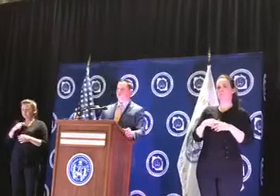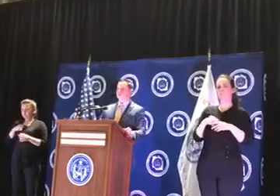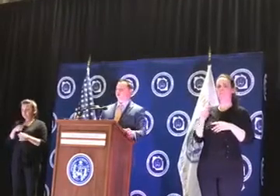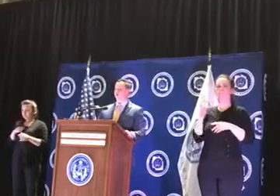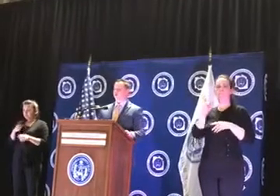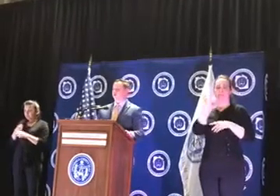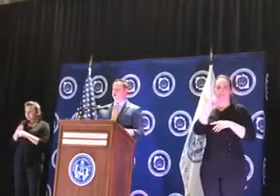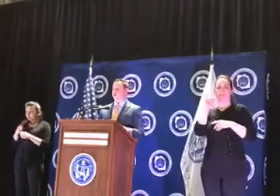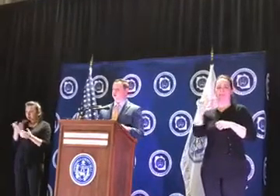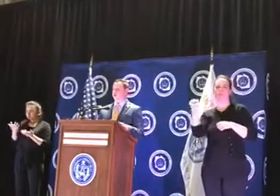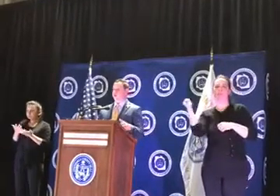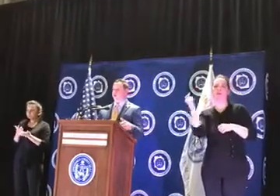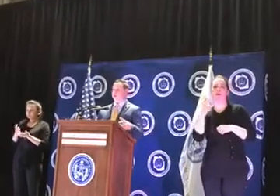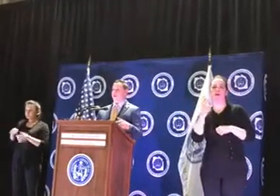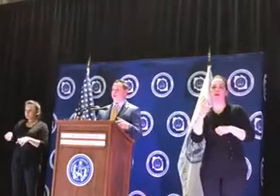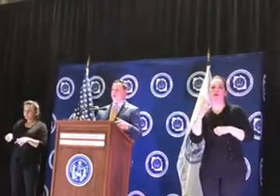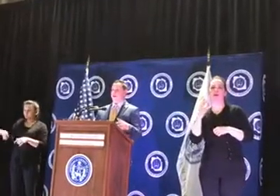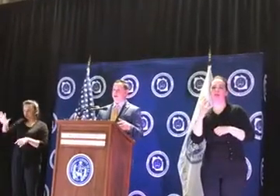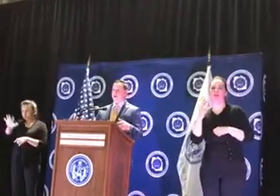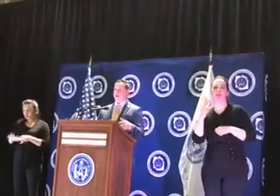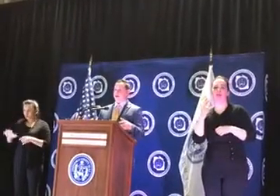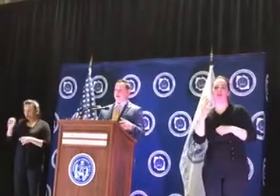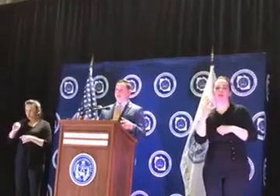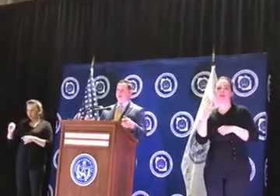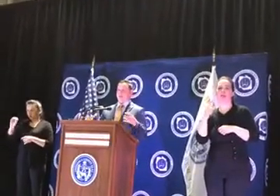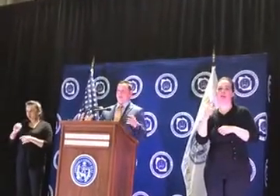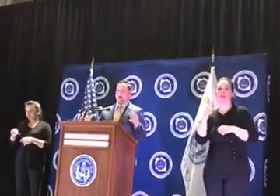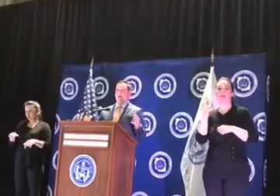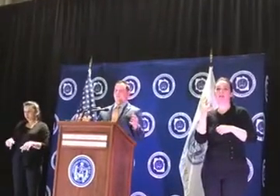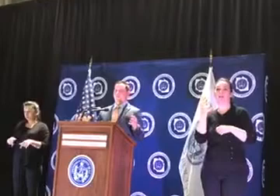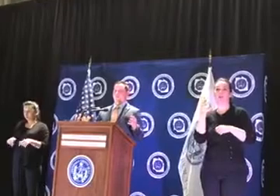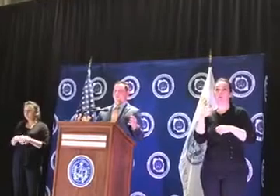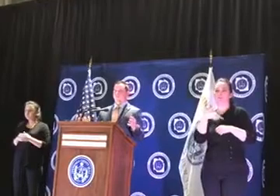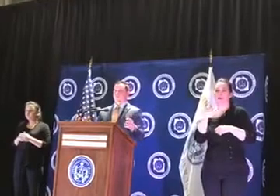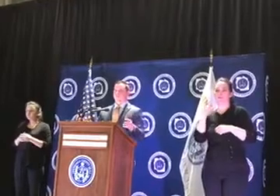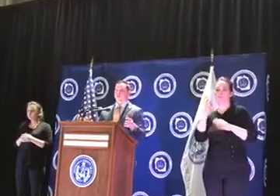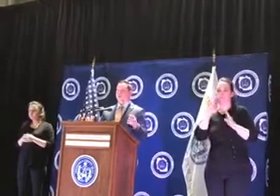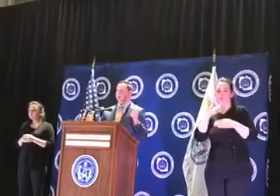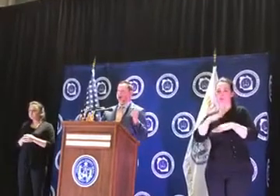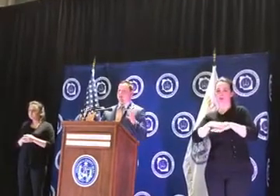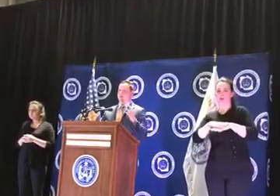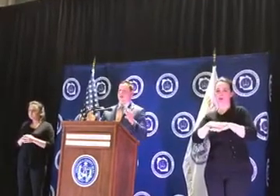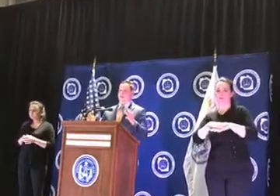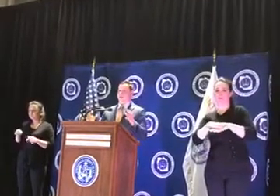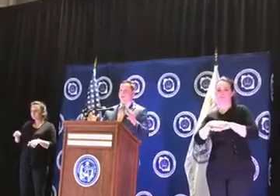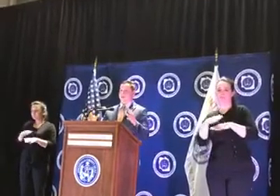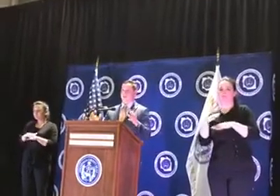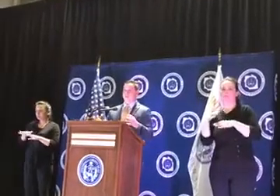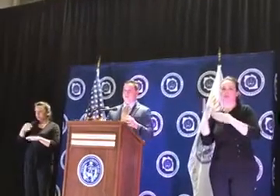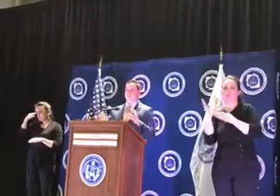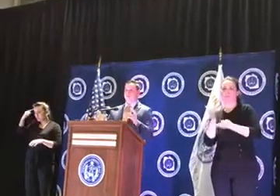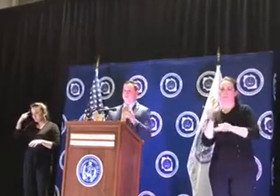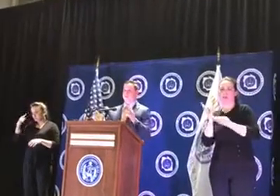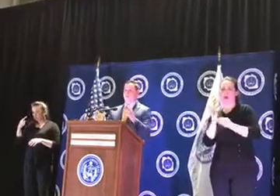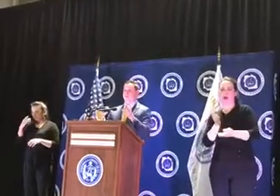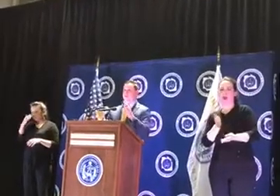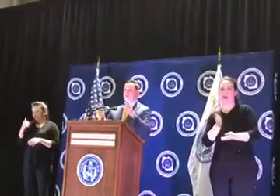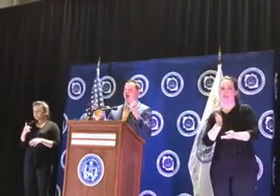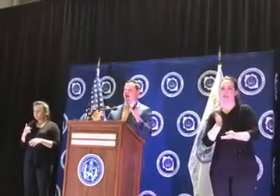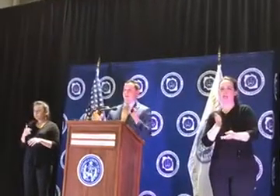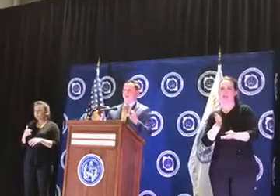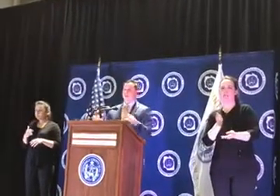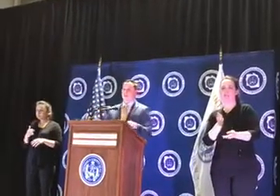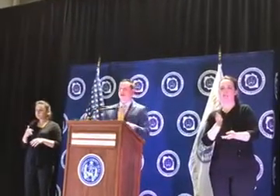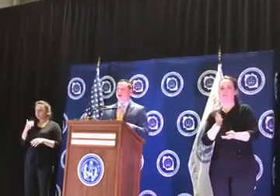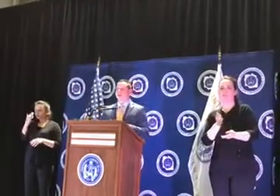We are unique because we are a community that has Upstate Hospital. I get a lot of emails about this, so let me